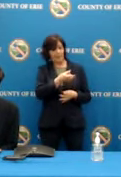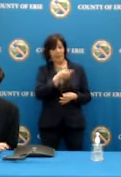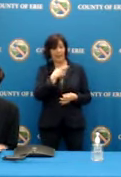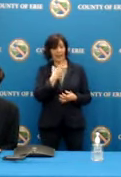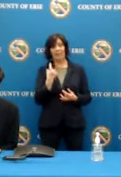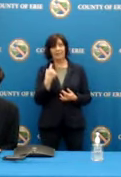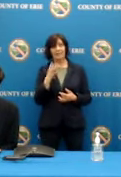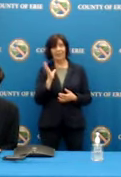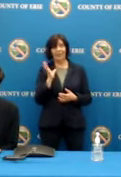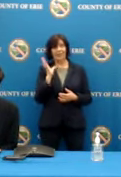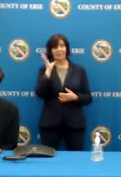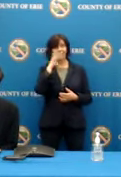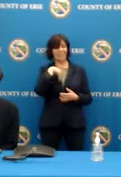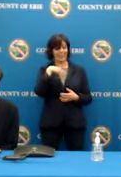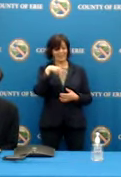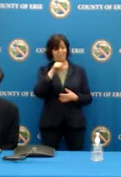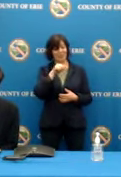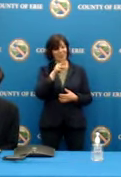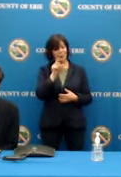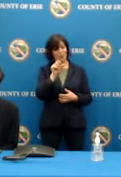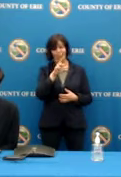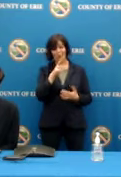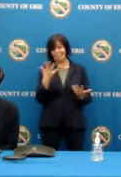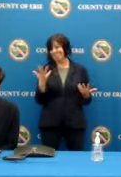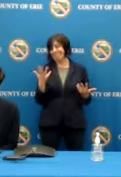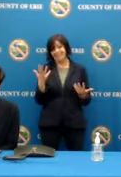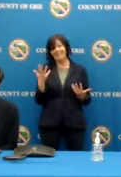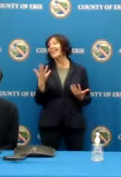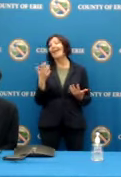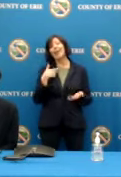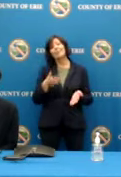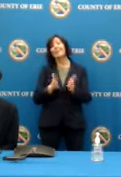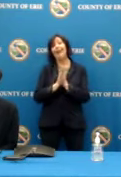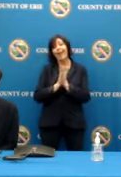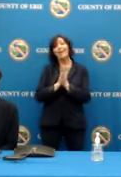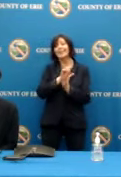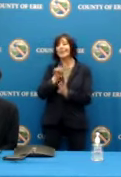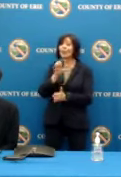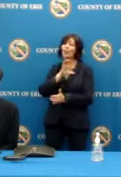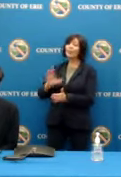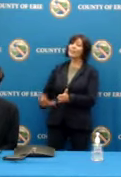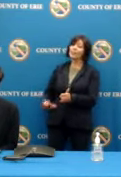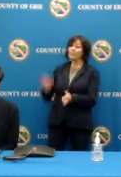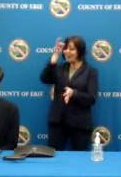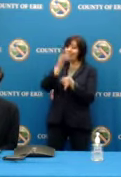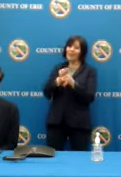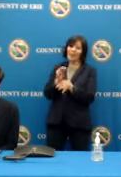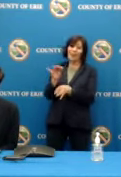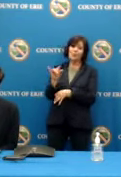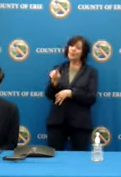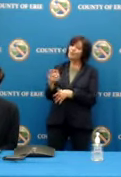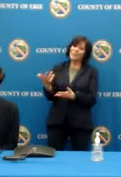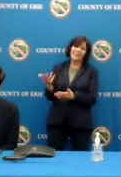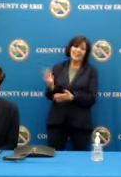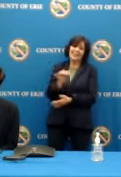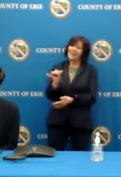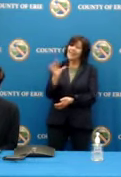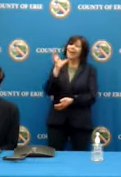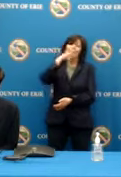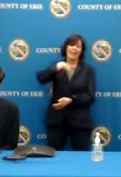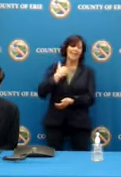the Seders will ever have. And I would ask that our friends in the Christian faith, of which I am one, do the same for